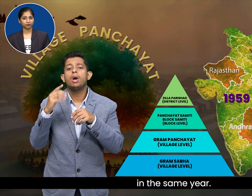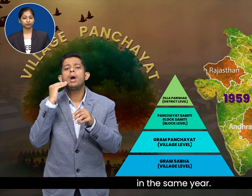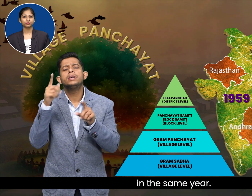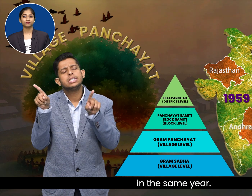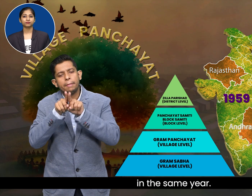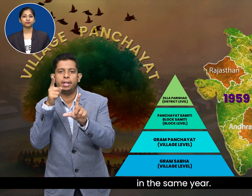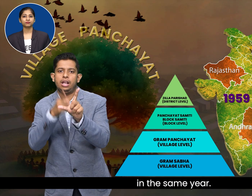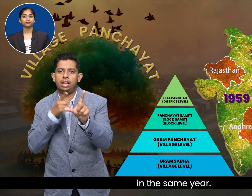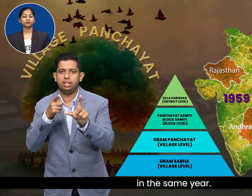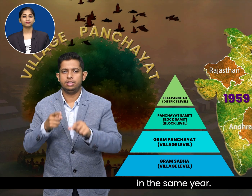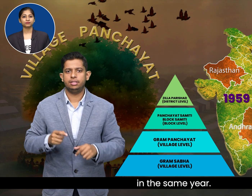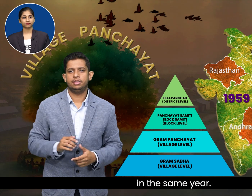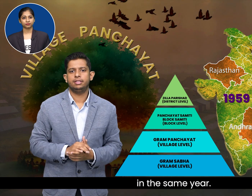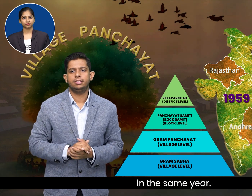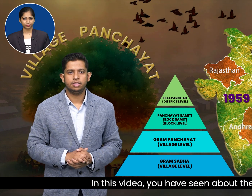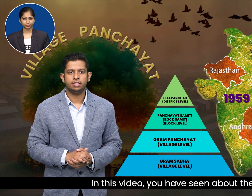year.